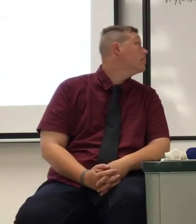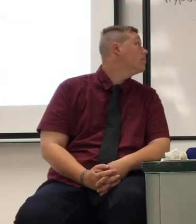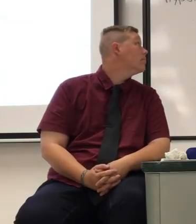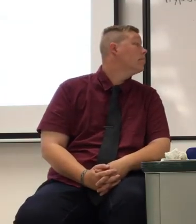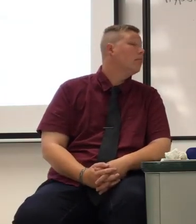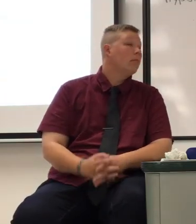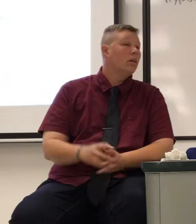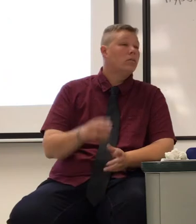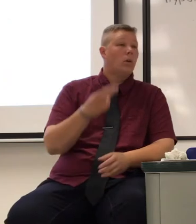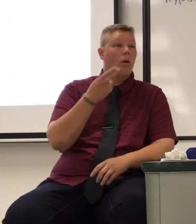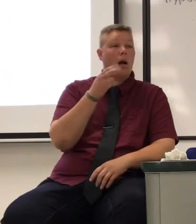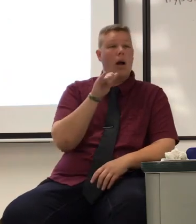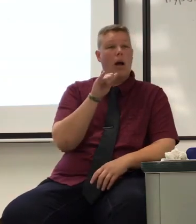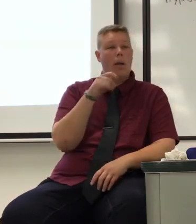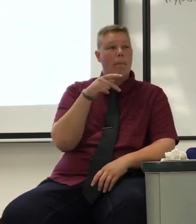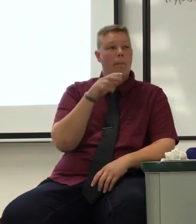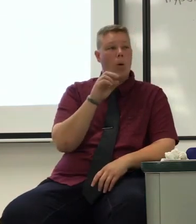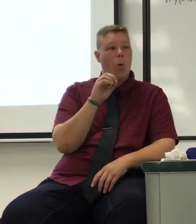Hypothalamic control of the